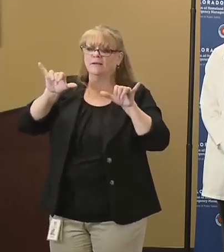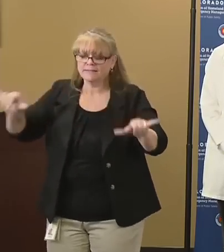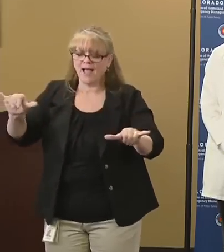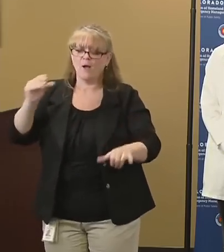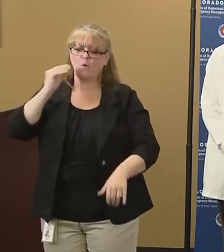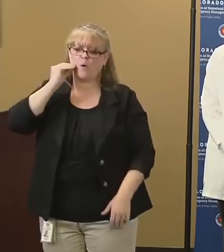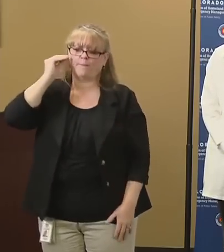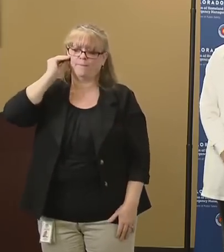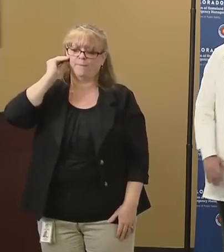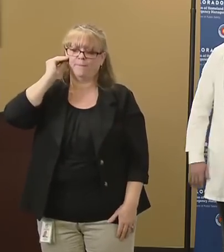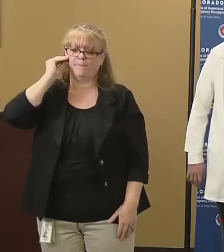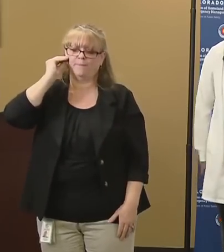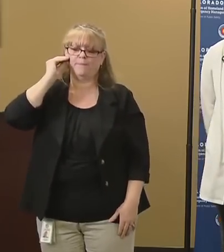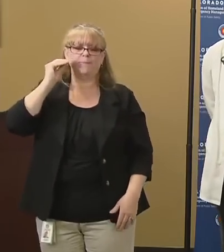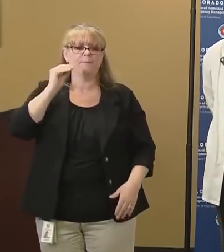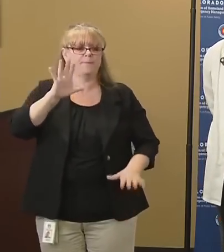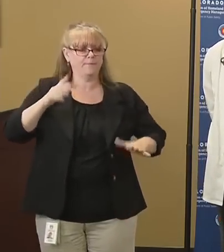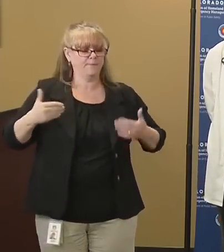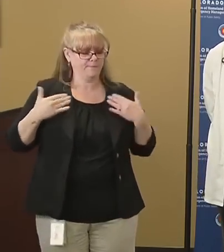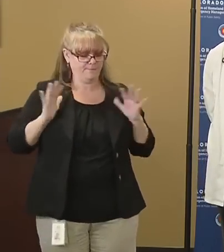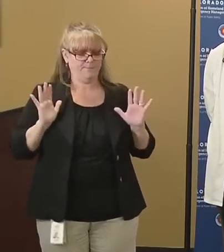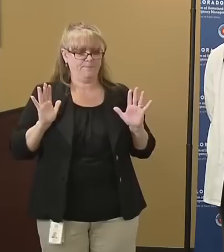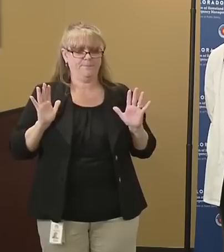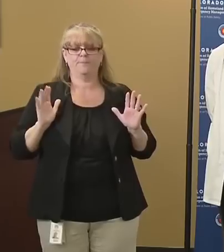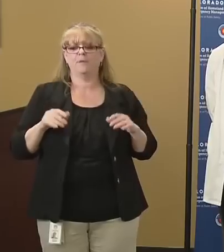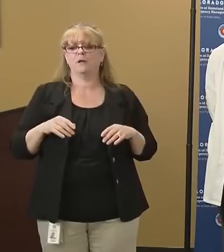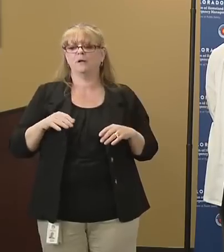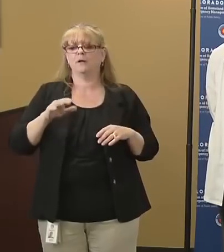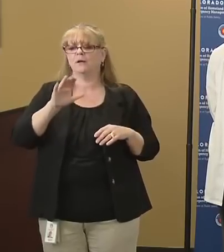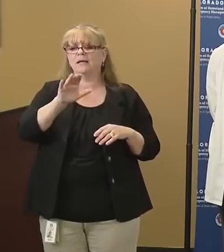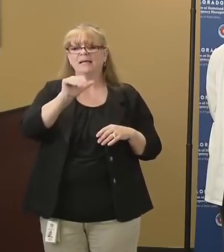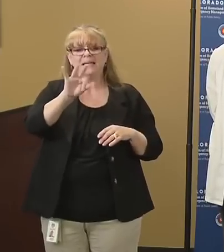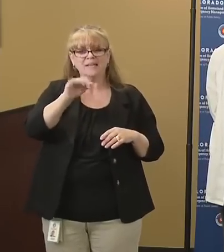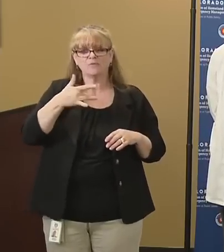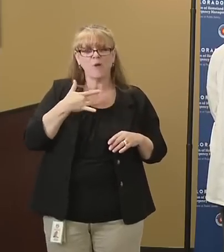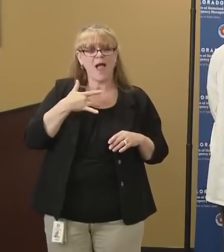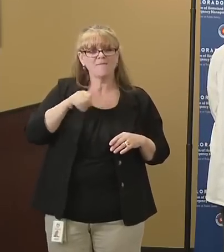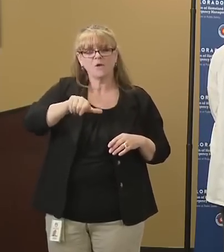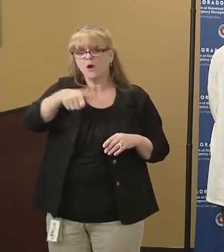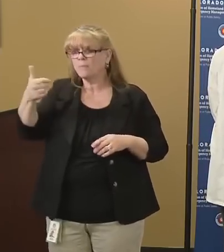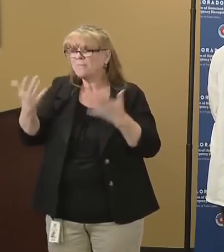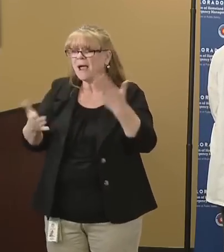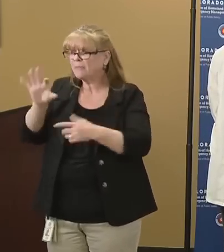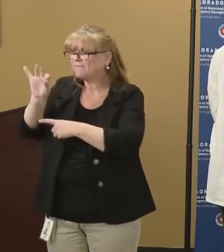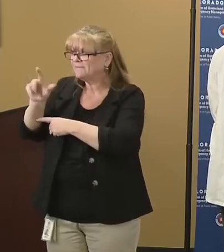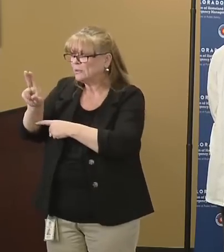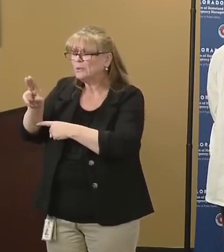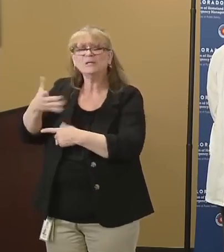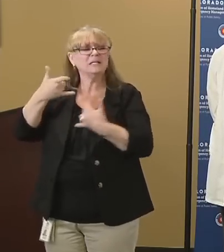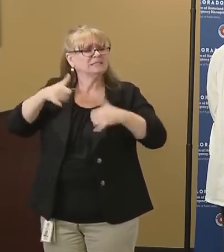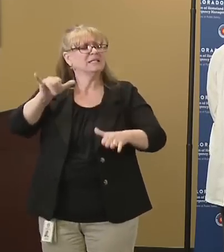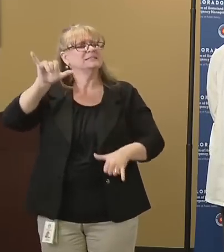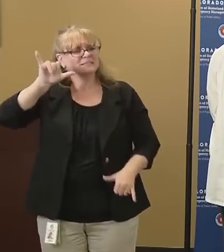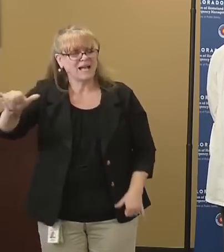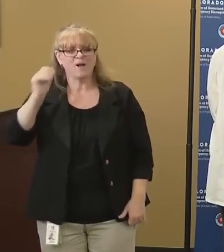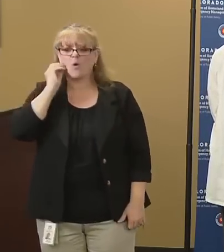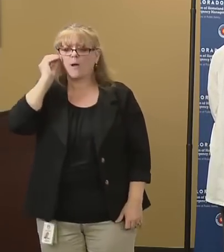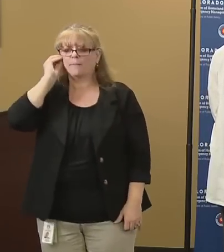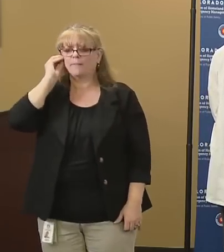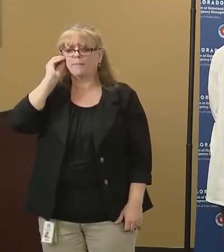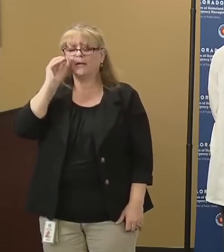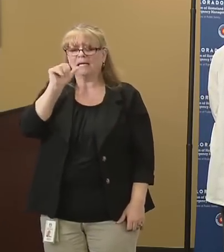have some other form of influenza, you're still contagious. Just stay at home and then only seek medical attention if necessary. And by the